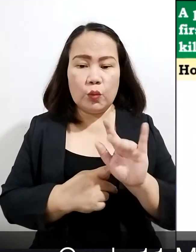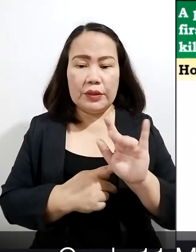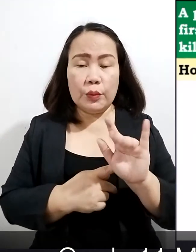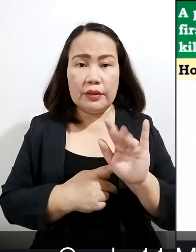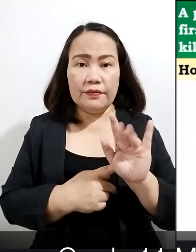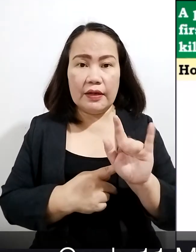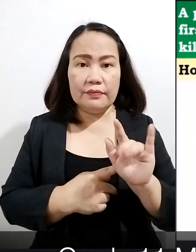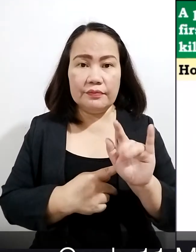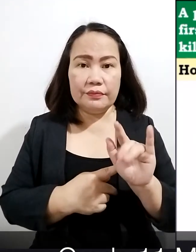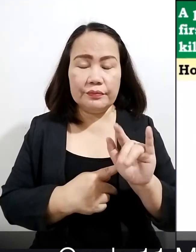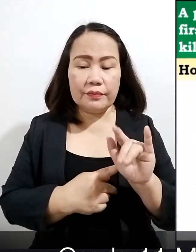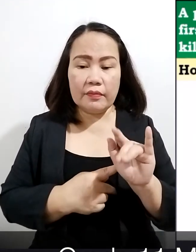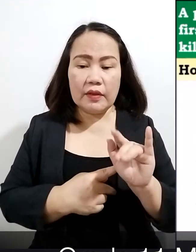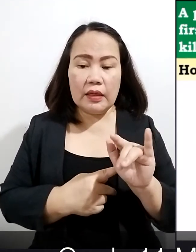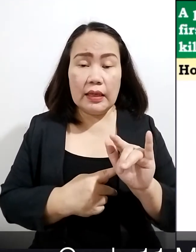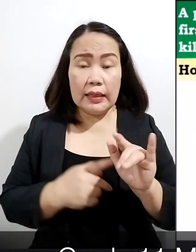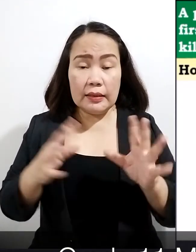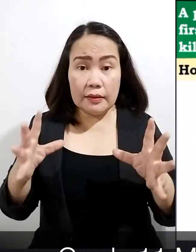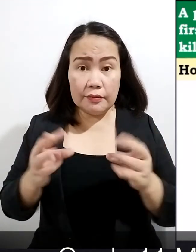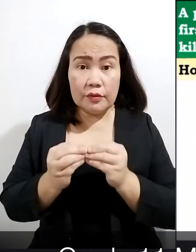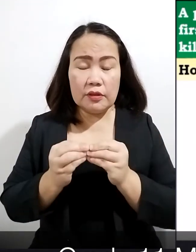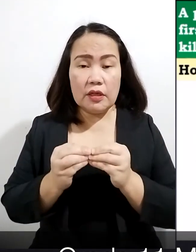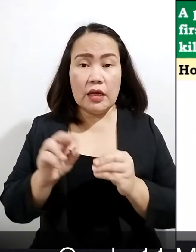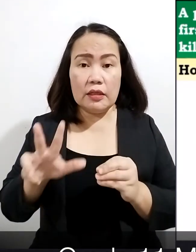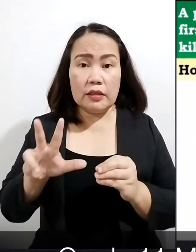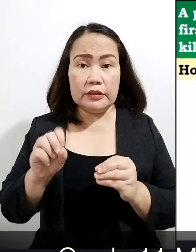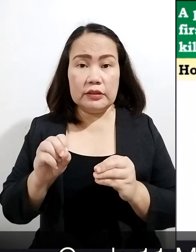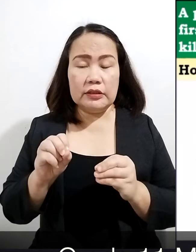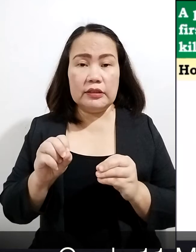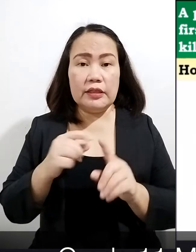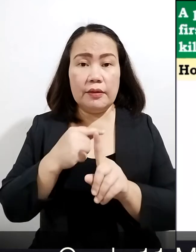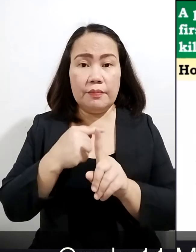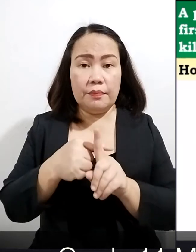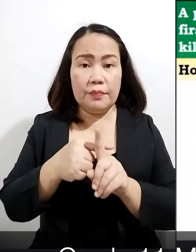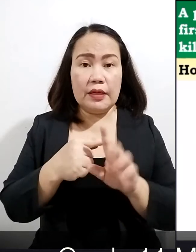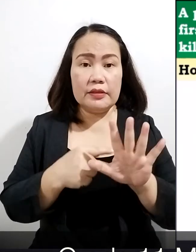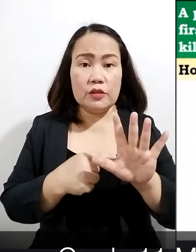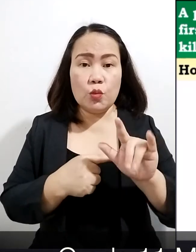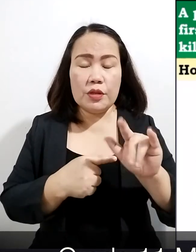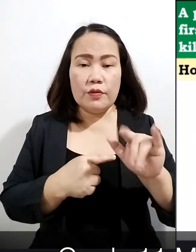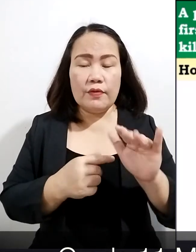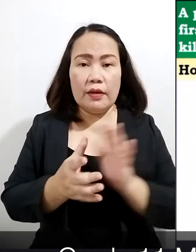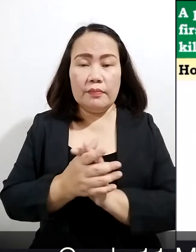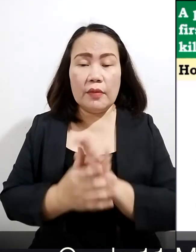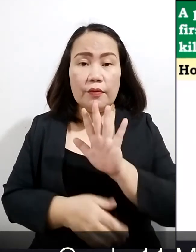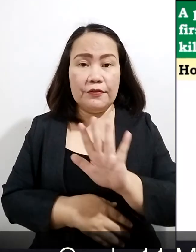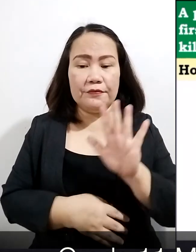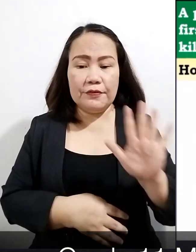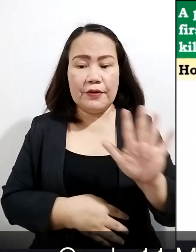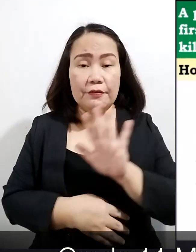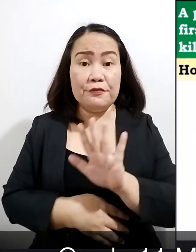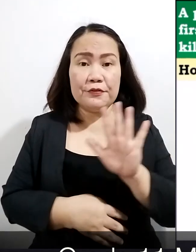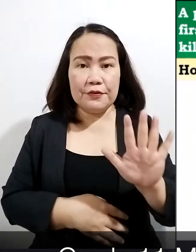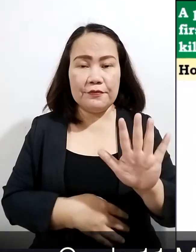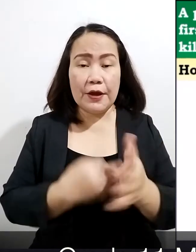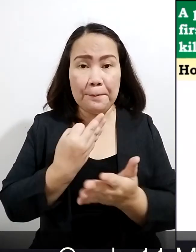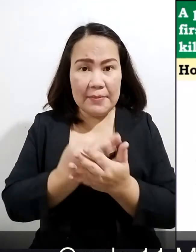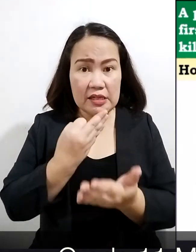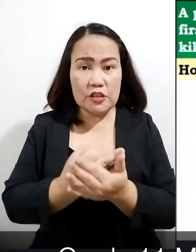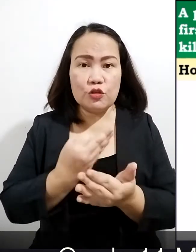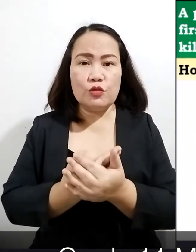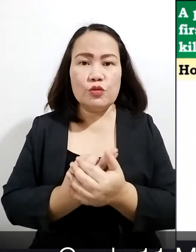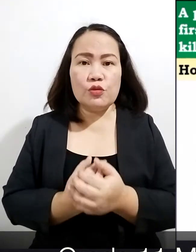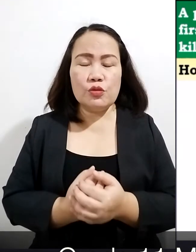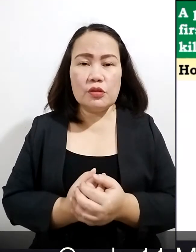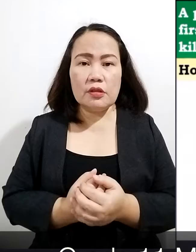ng 5, that is 25. And last, 30 plus 25 is